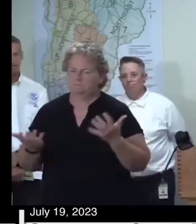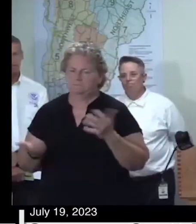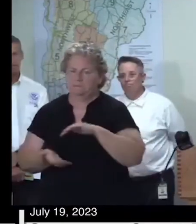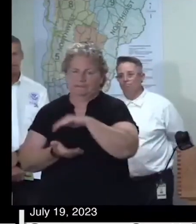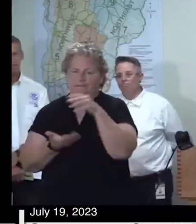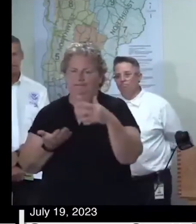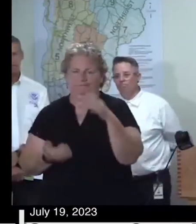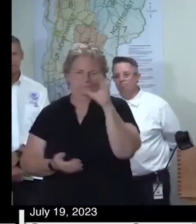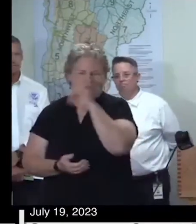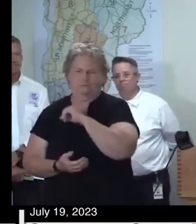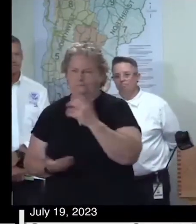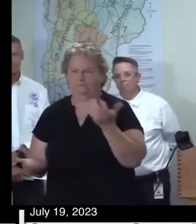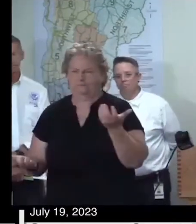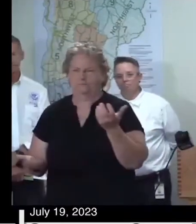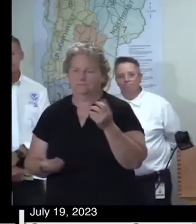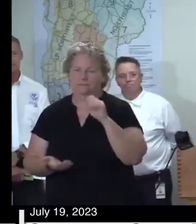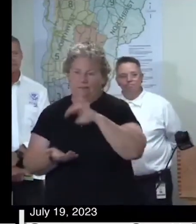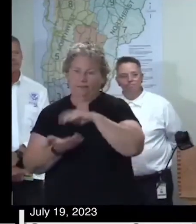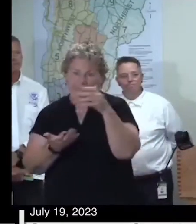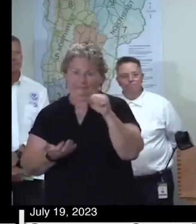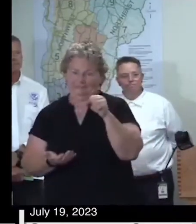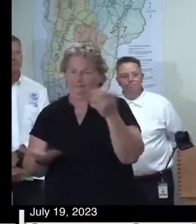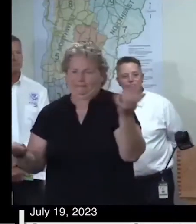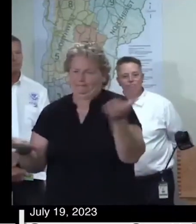It's a lot of money. That's all I know.